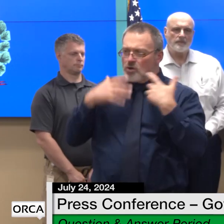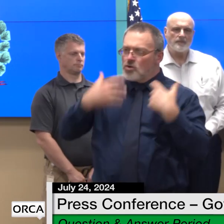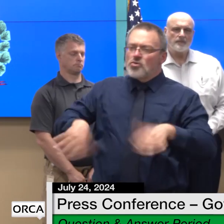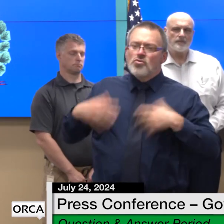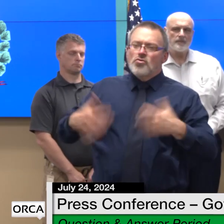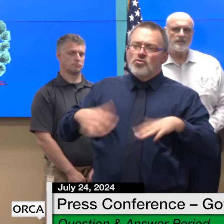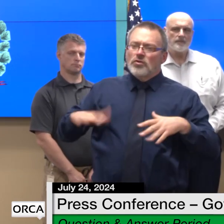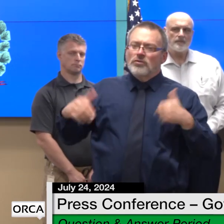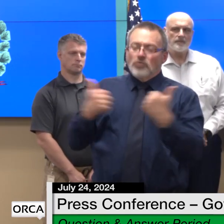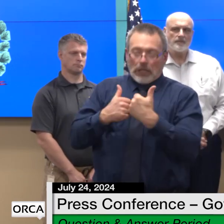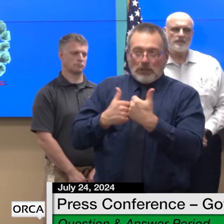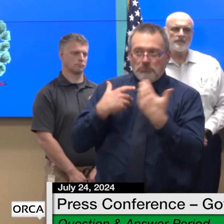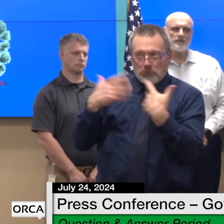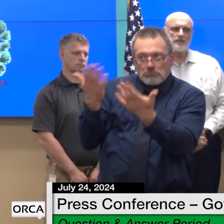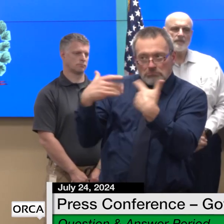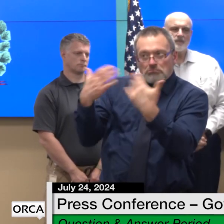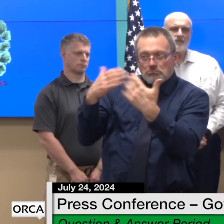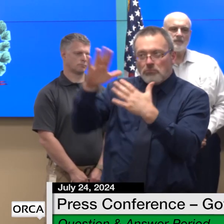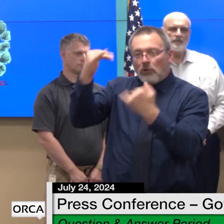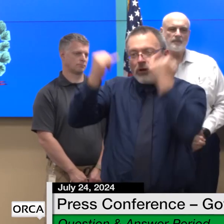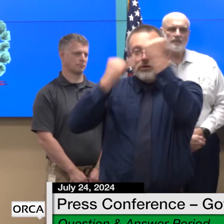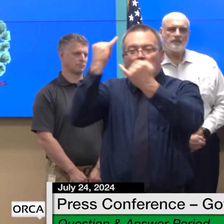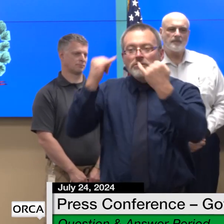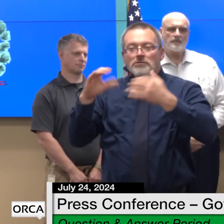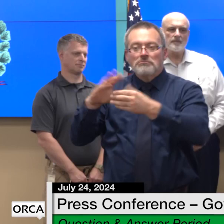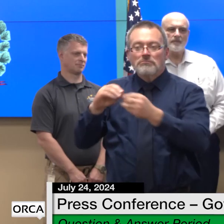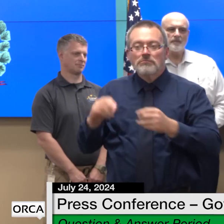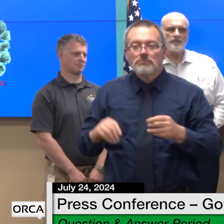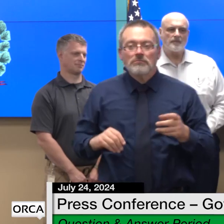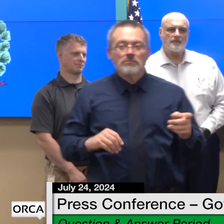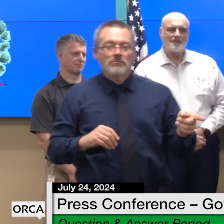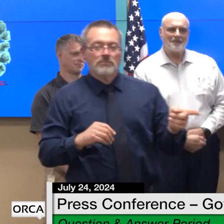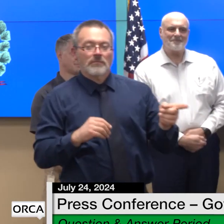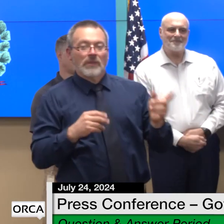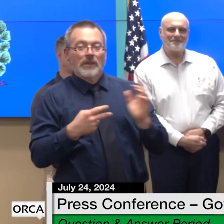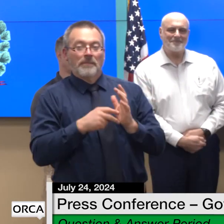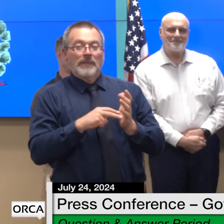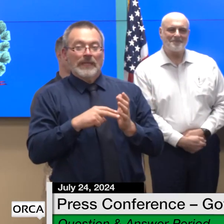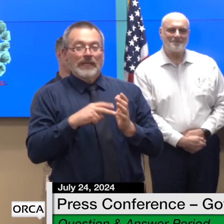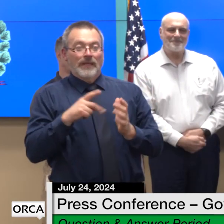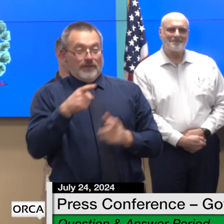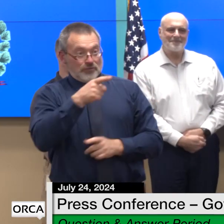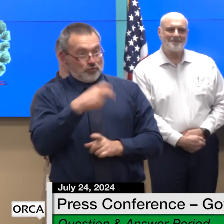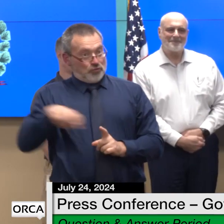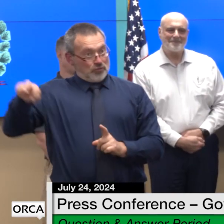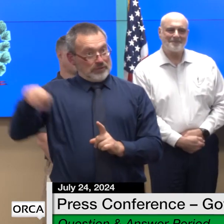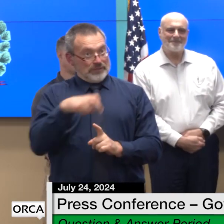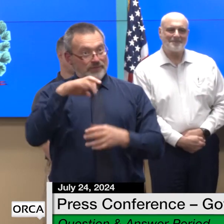hearing. Does that make you an elusive swing voter? I think,